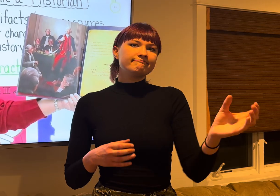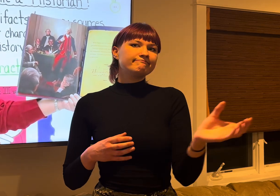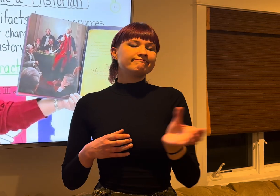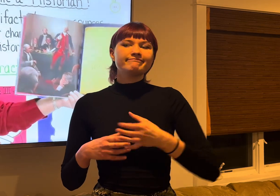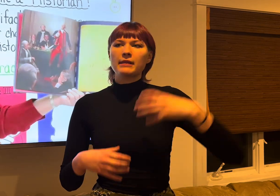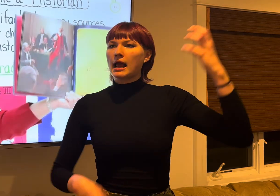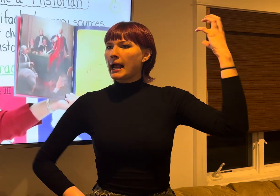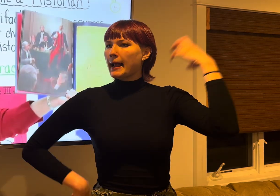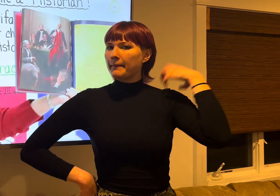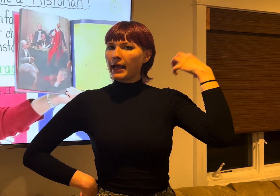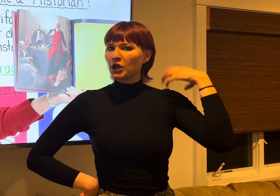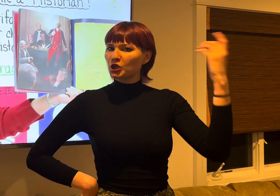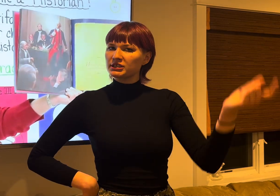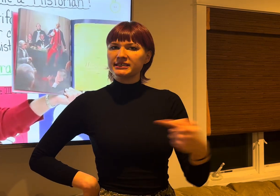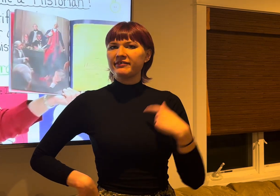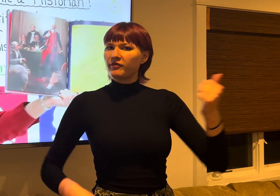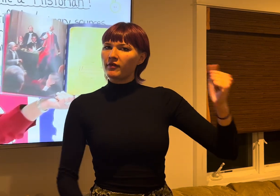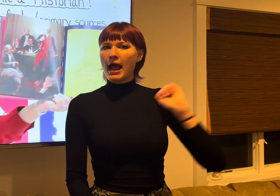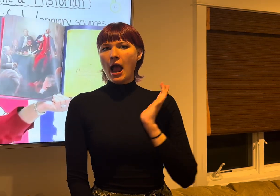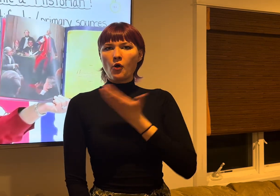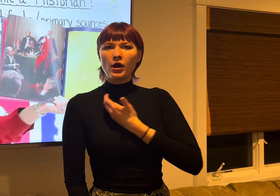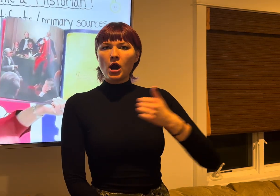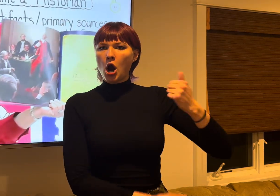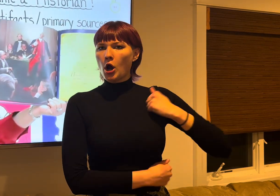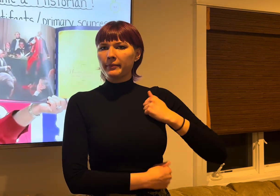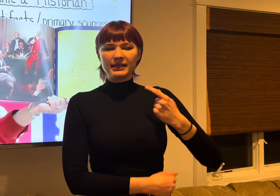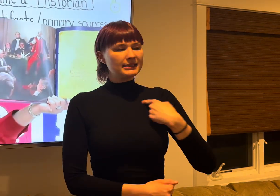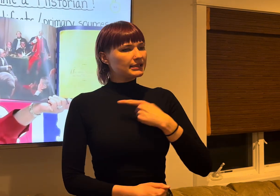American Union and patriotism.